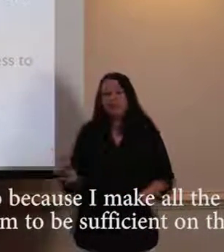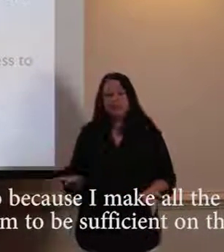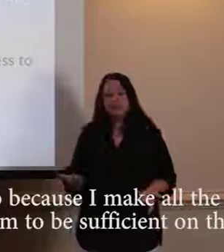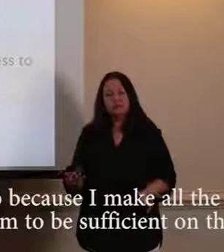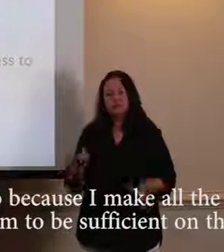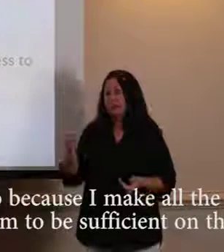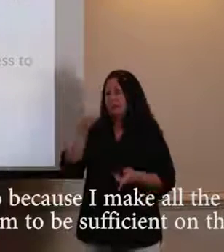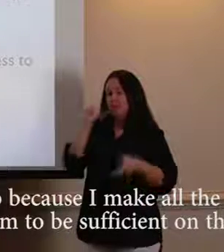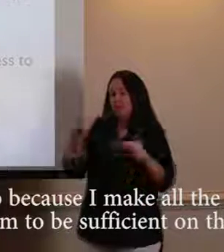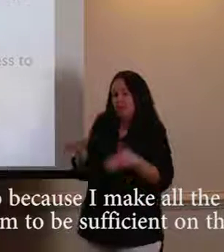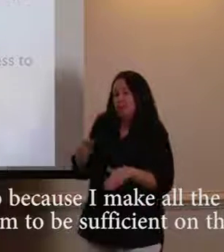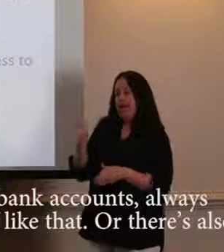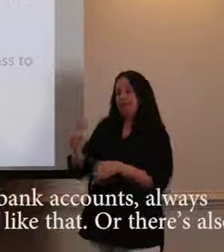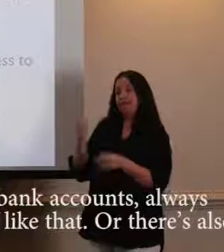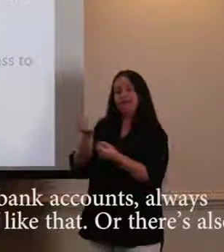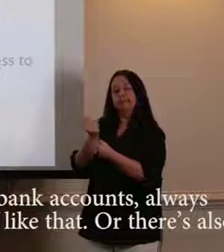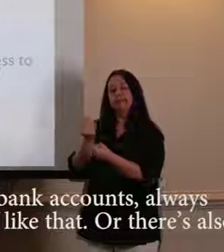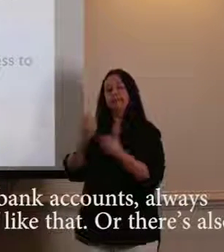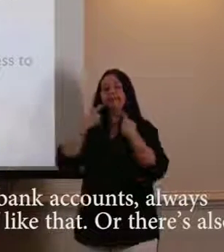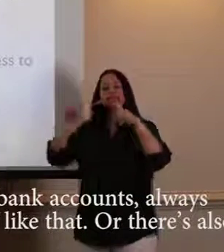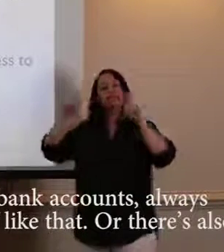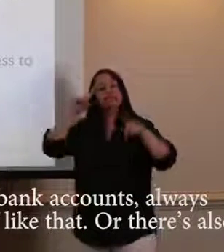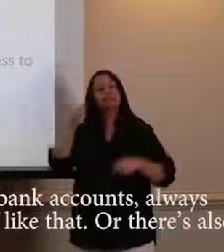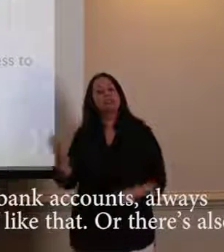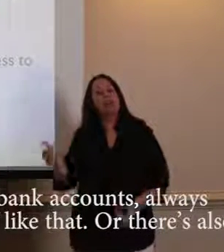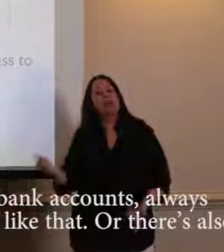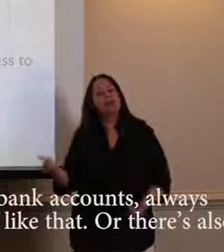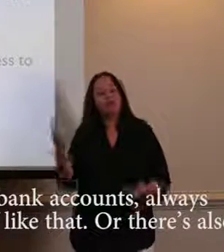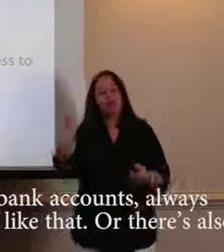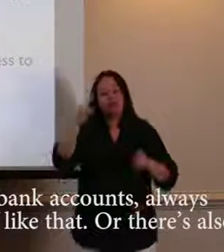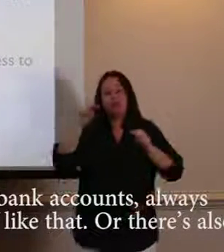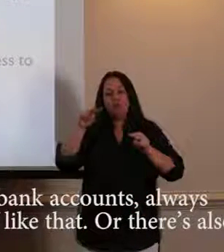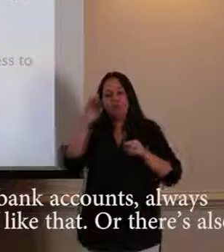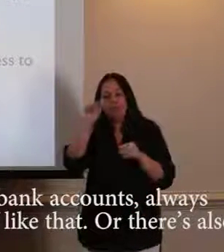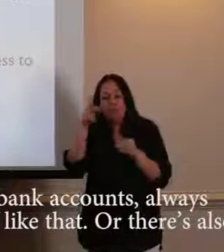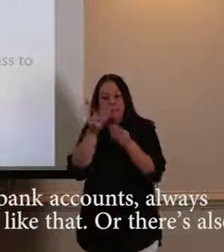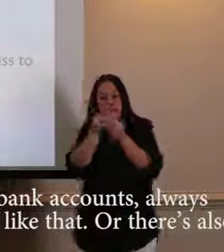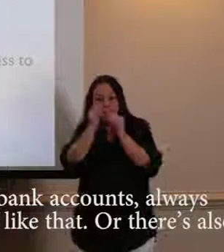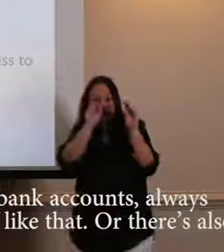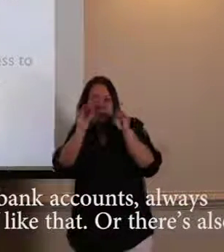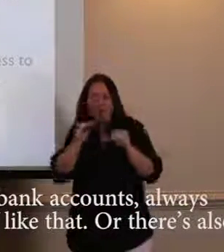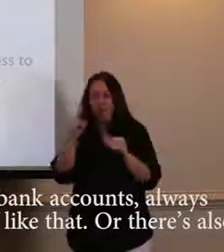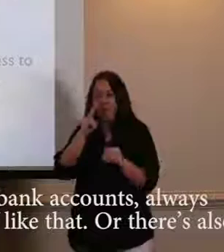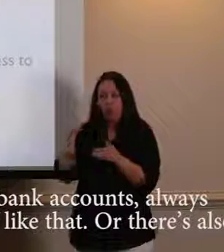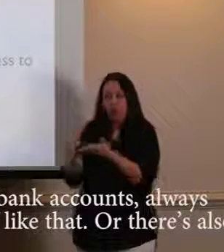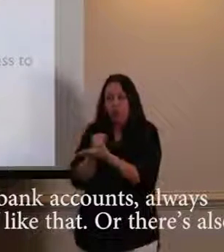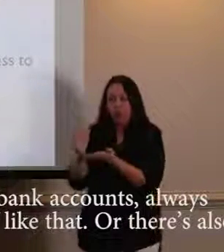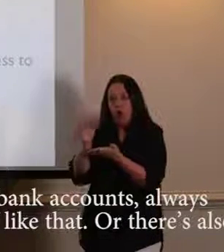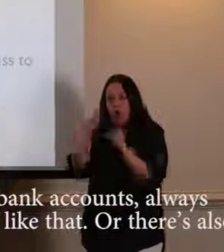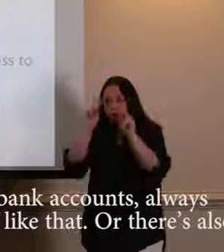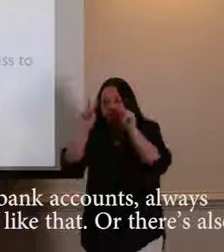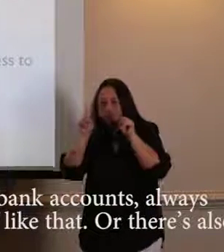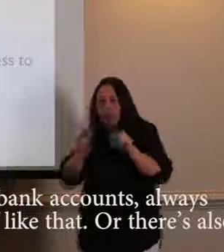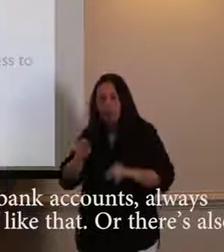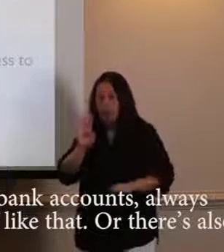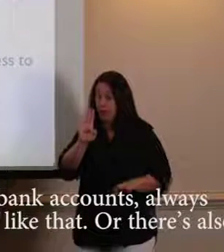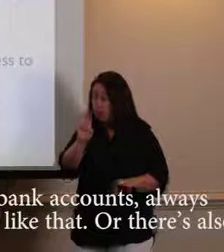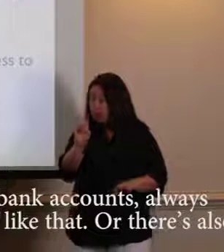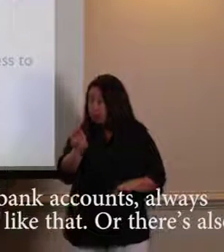allowing them to be sufficient on their own. Always monitoring the bank accounts, always monitoring credit cards, stuff like this. Or there's